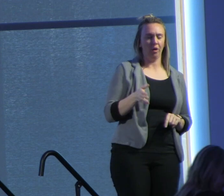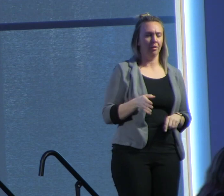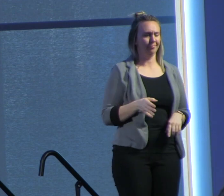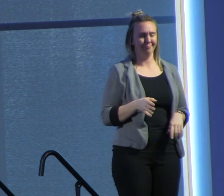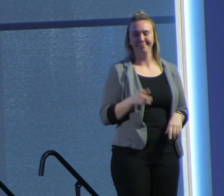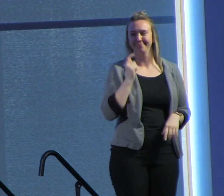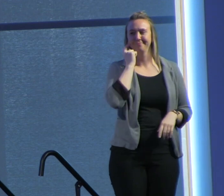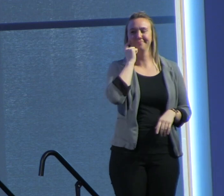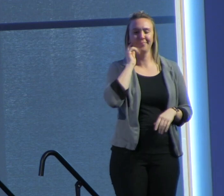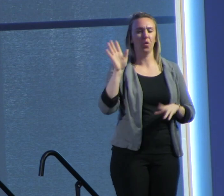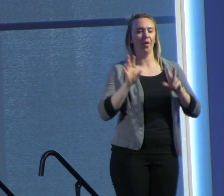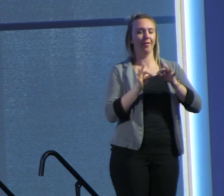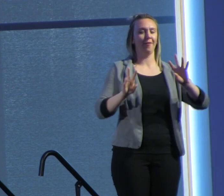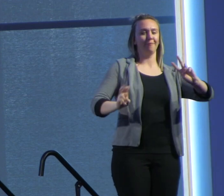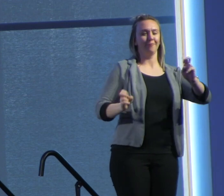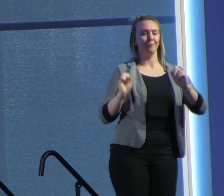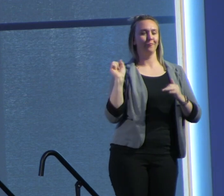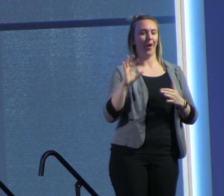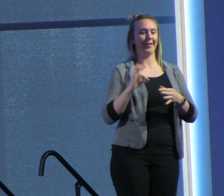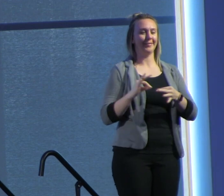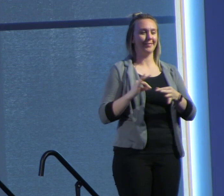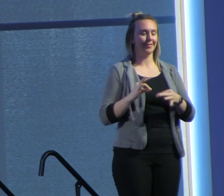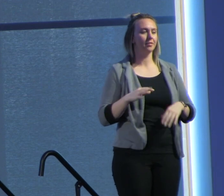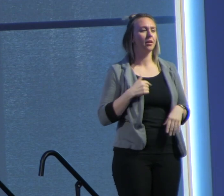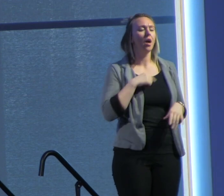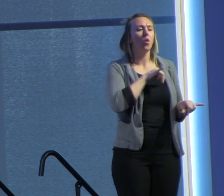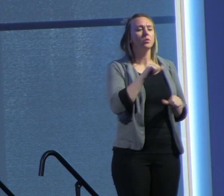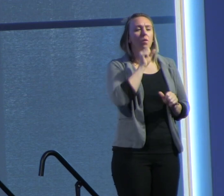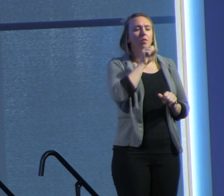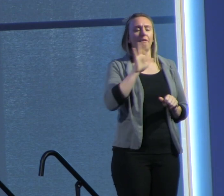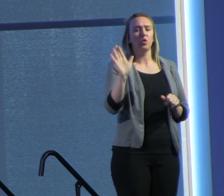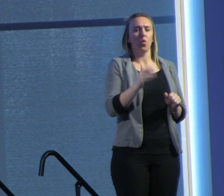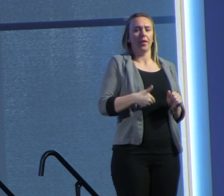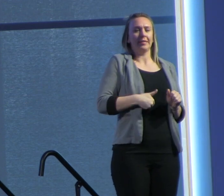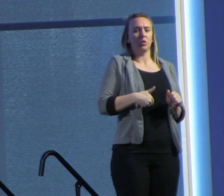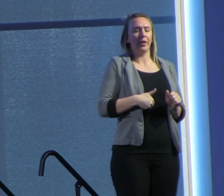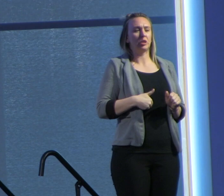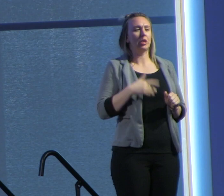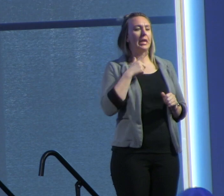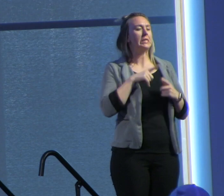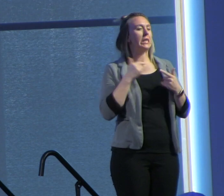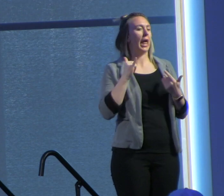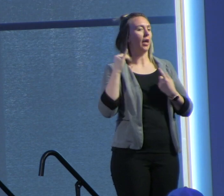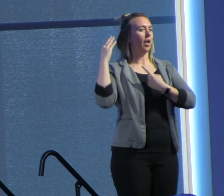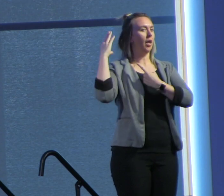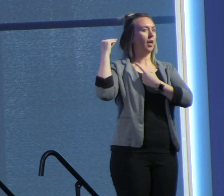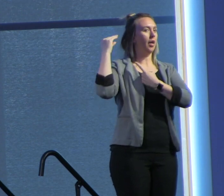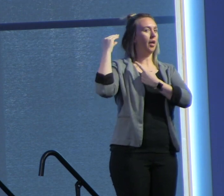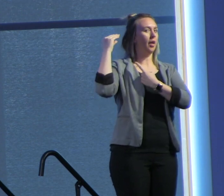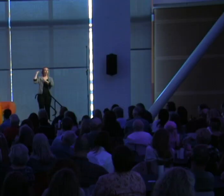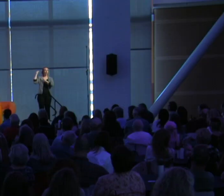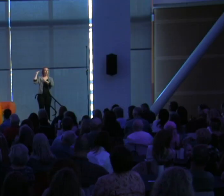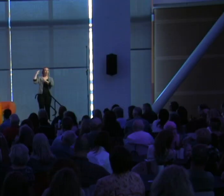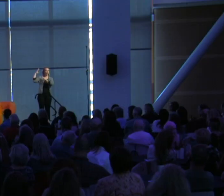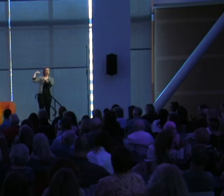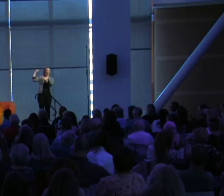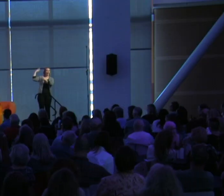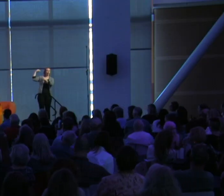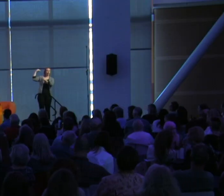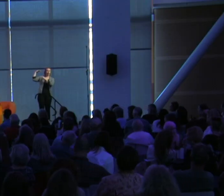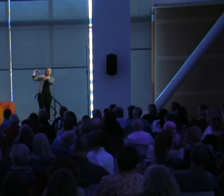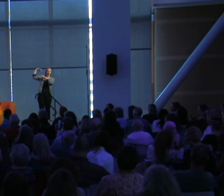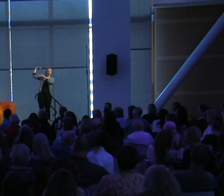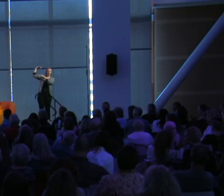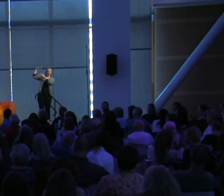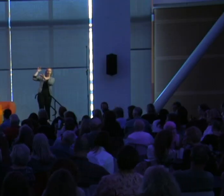I also love that your intuition is this kind of vague hand puppet that kind of floats over